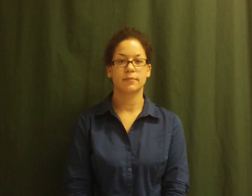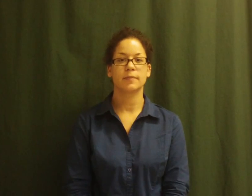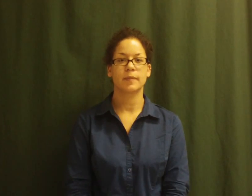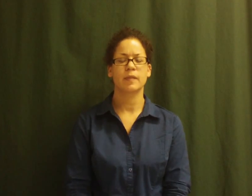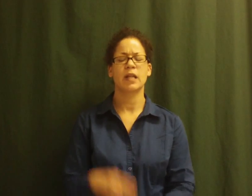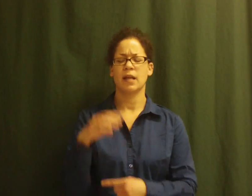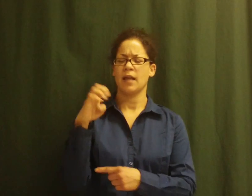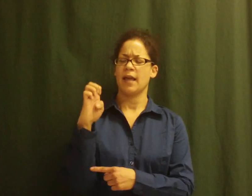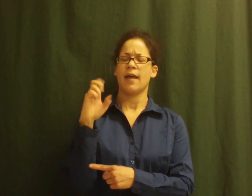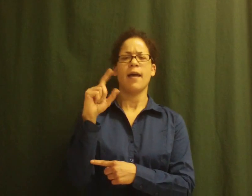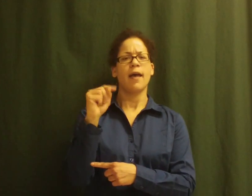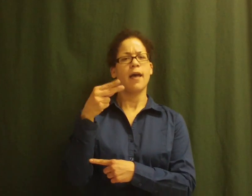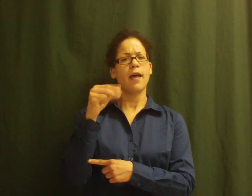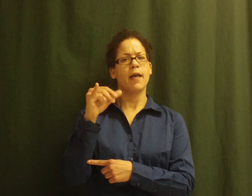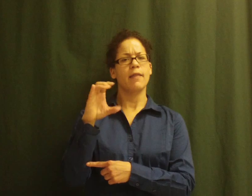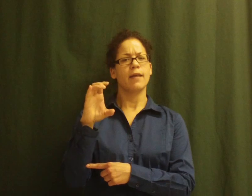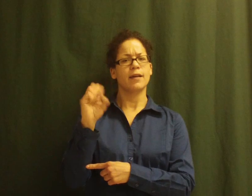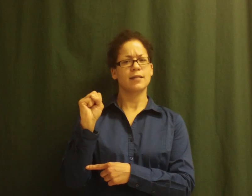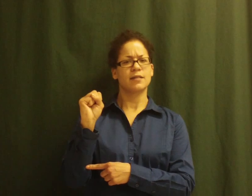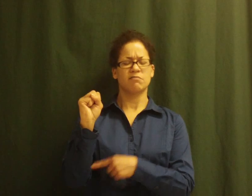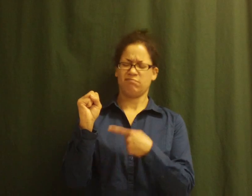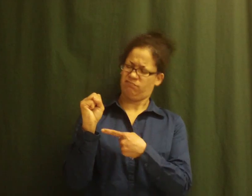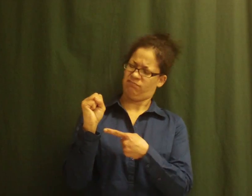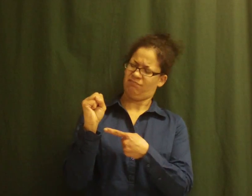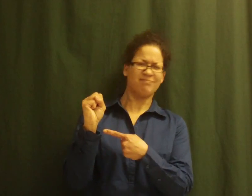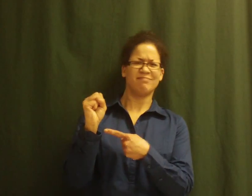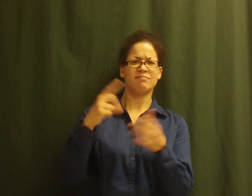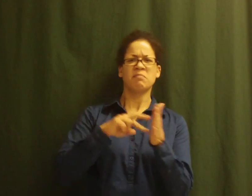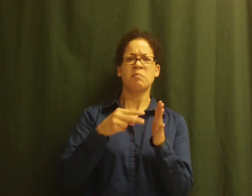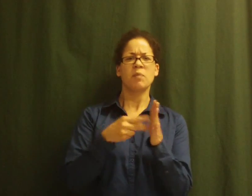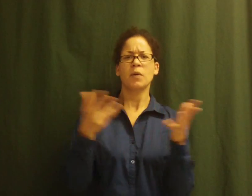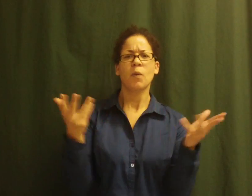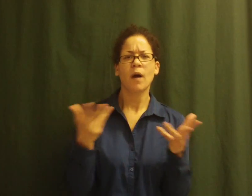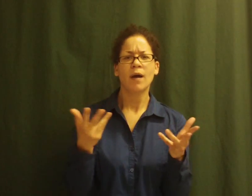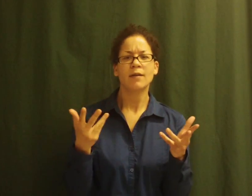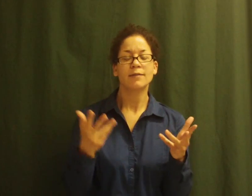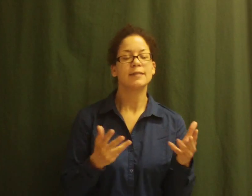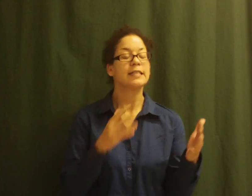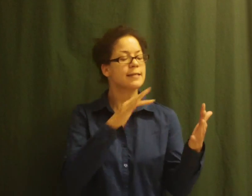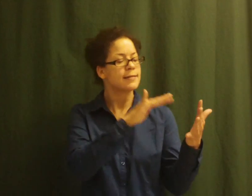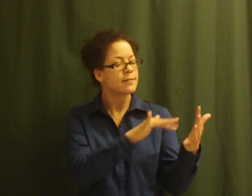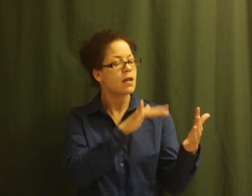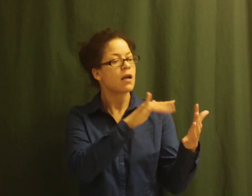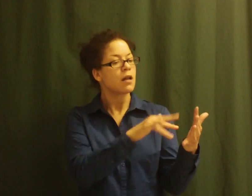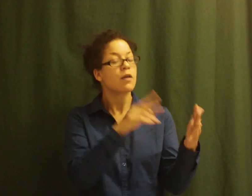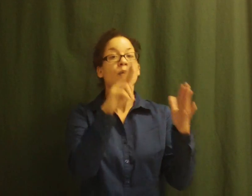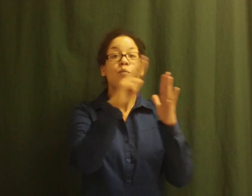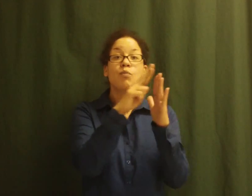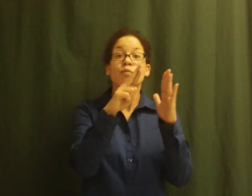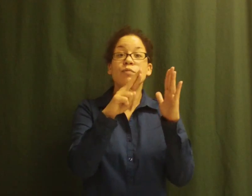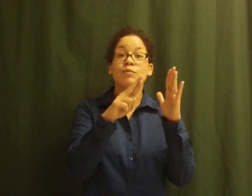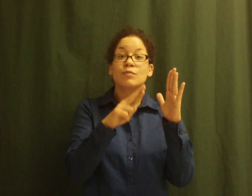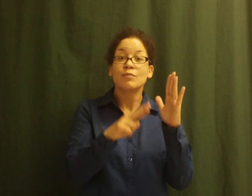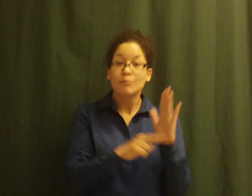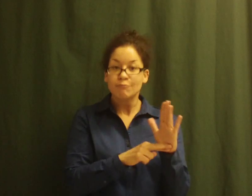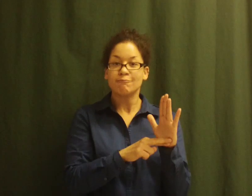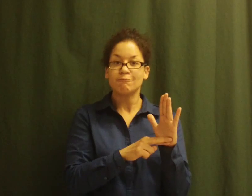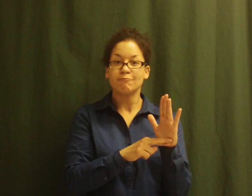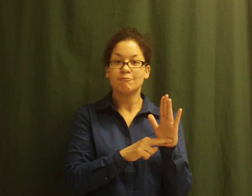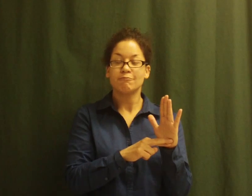Ethics is the study of the principles of conduct that apply to an individual or a group.